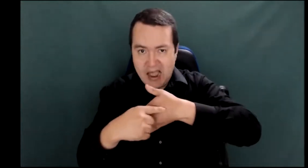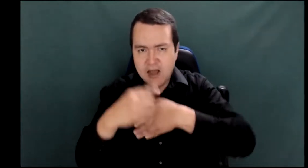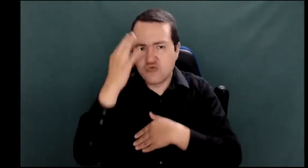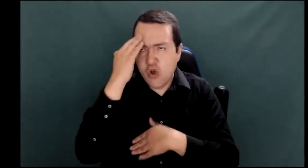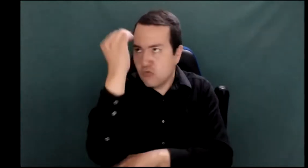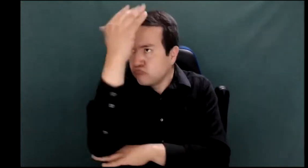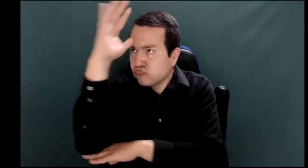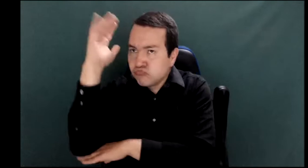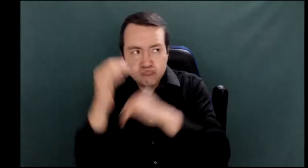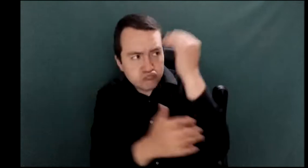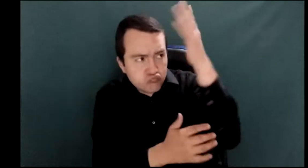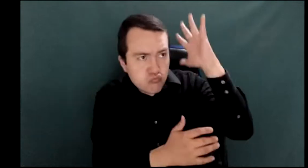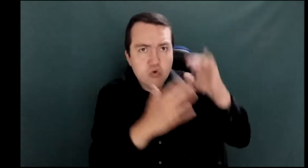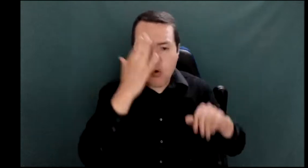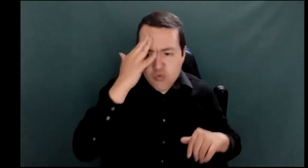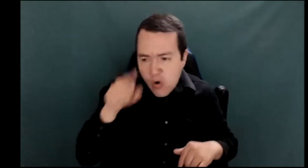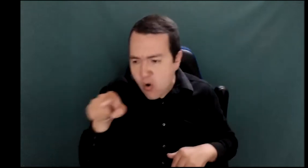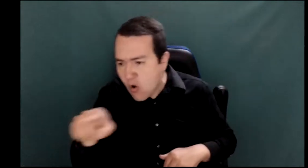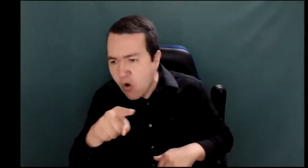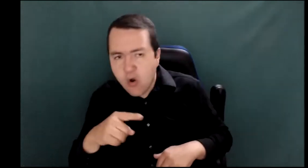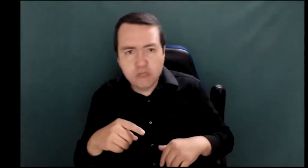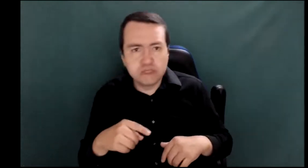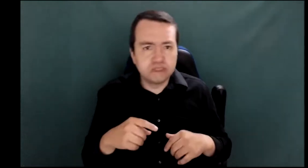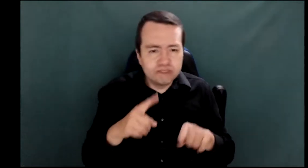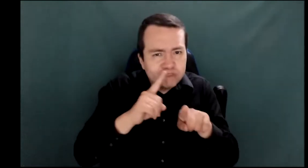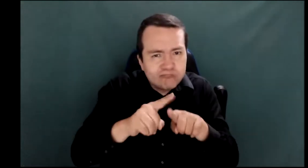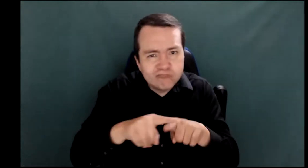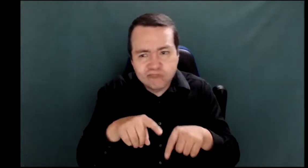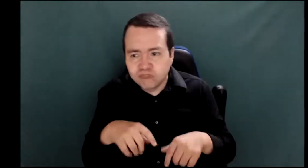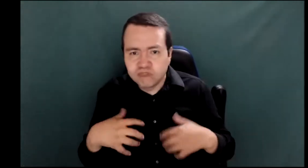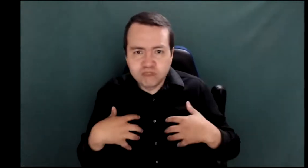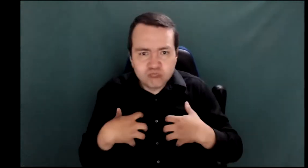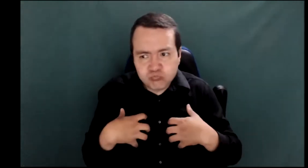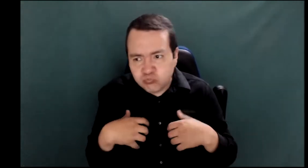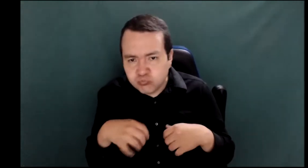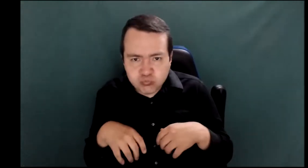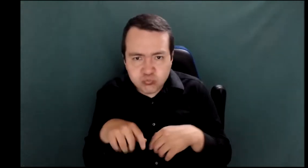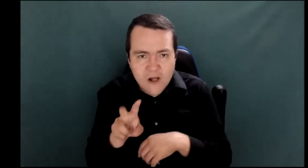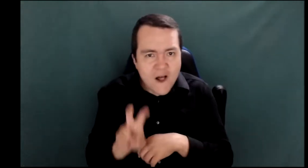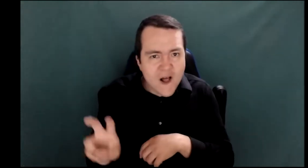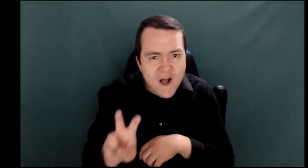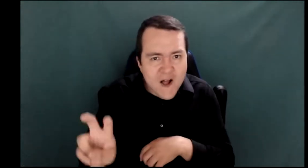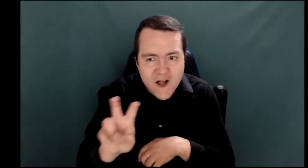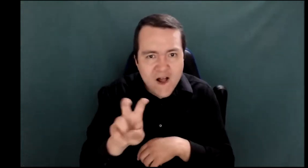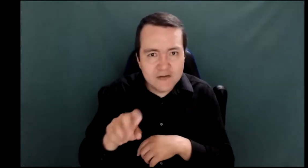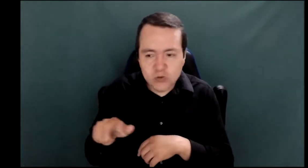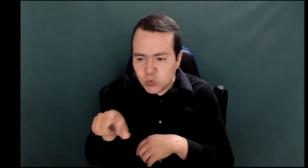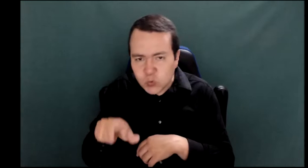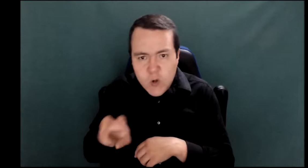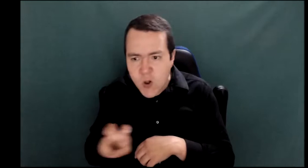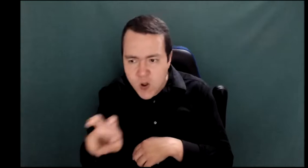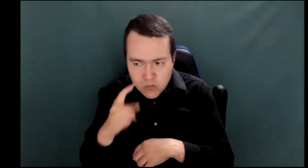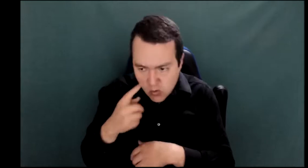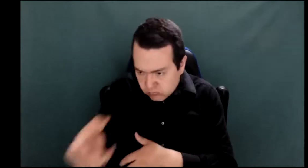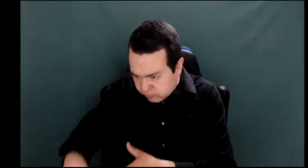reality in the jungle, knows what to do with the different animals, with the snakes. He knows what to